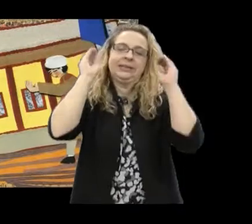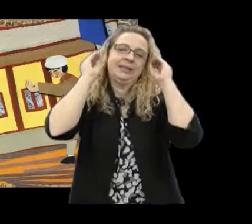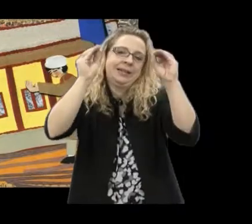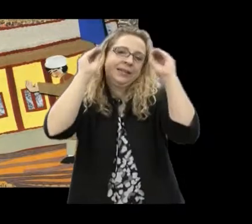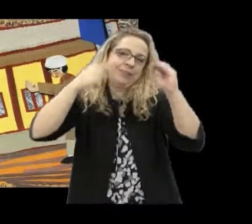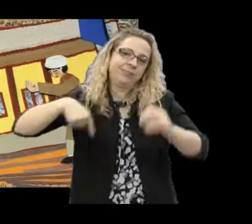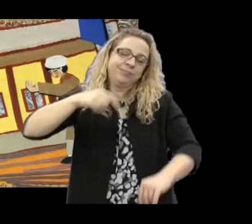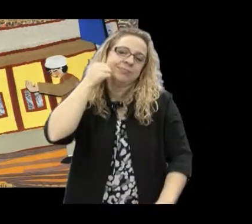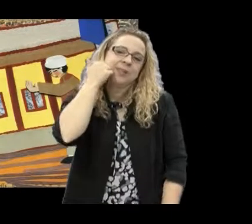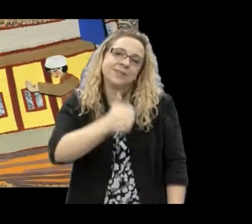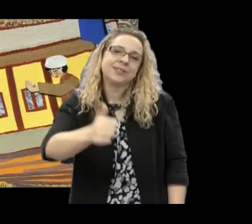day.